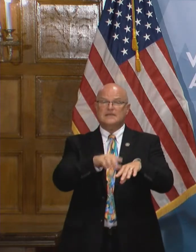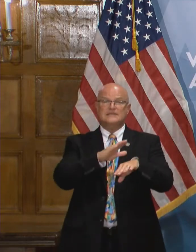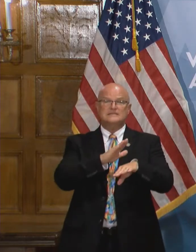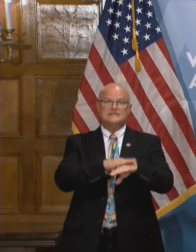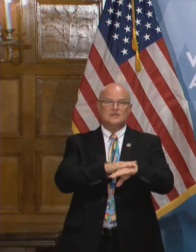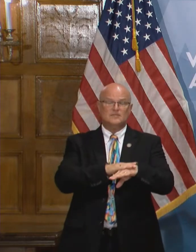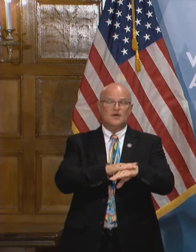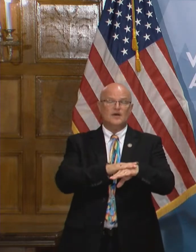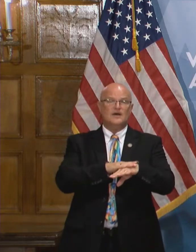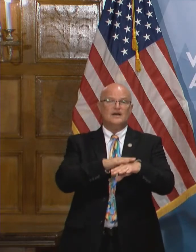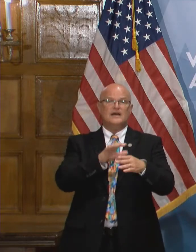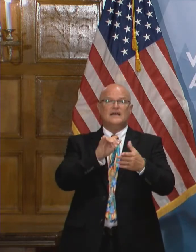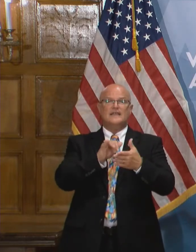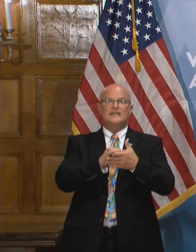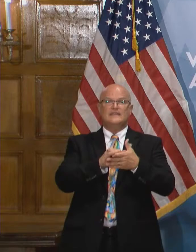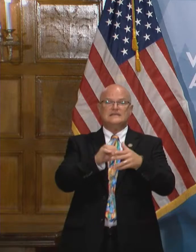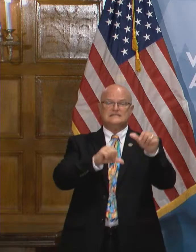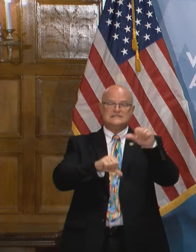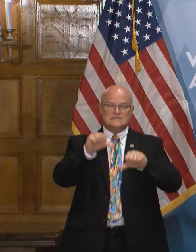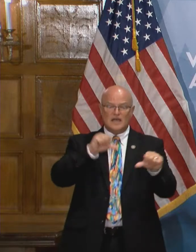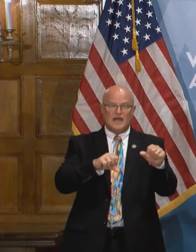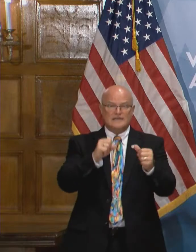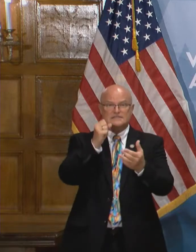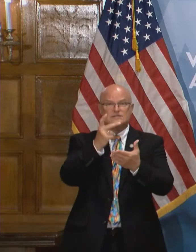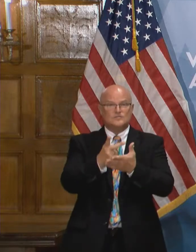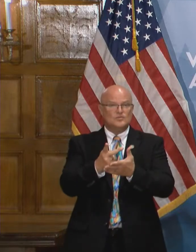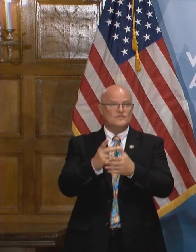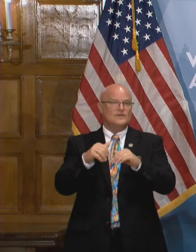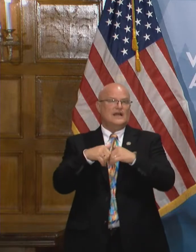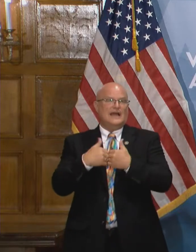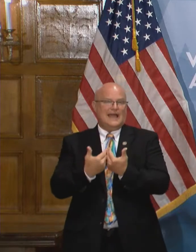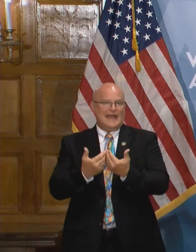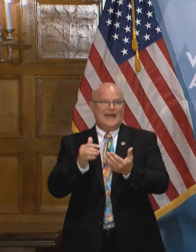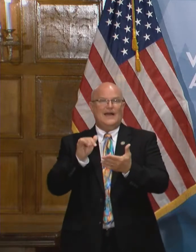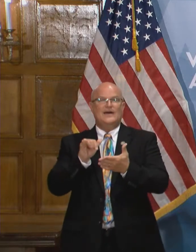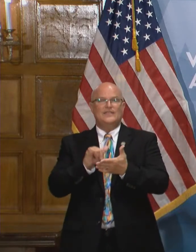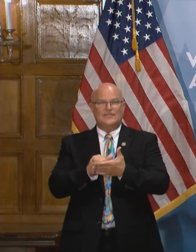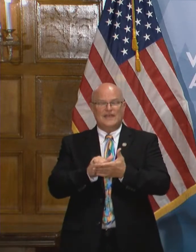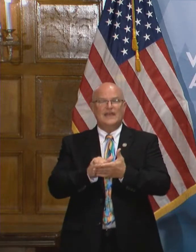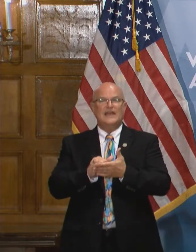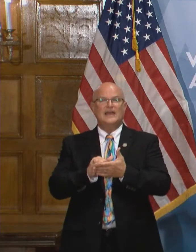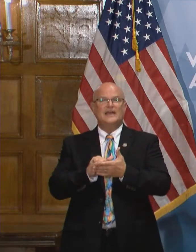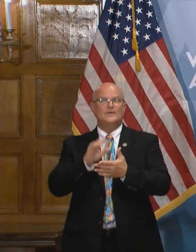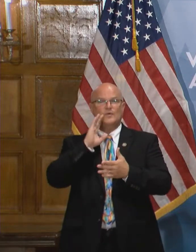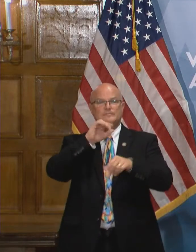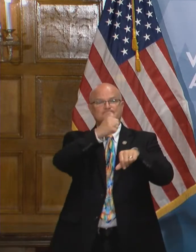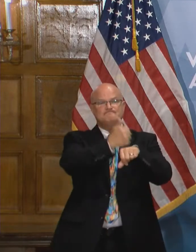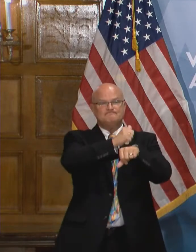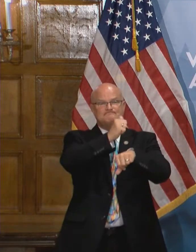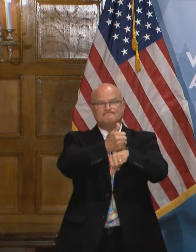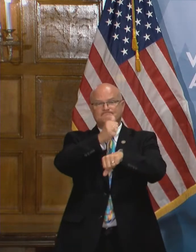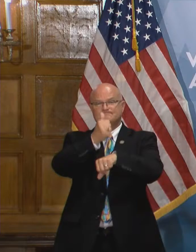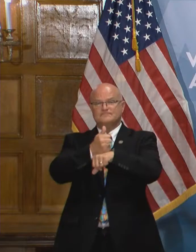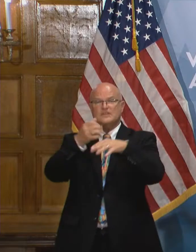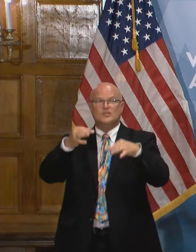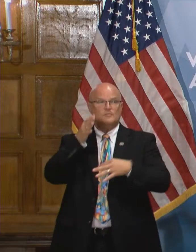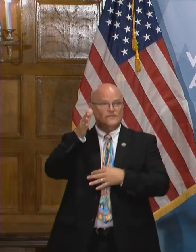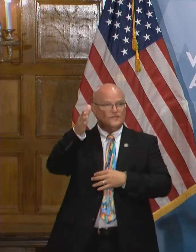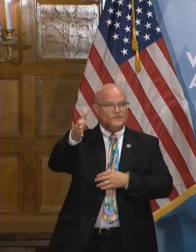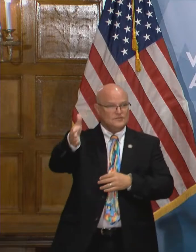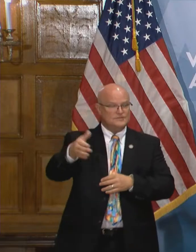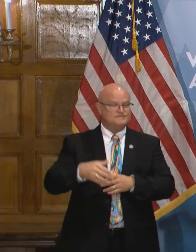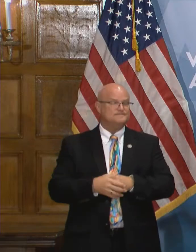upon the science and approval as to how that will be set up and determined for the